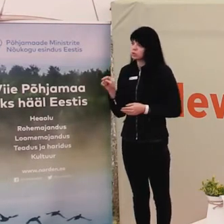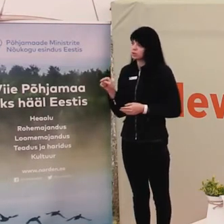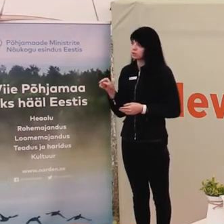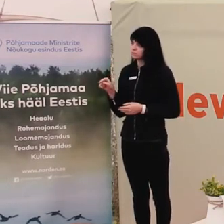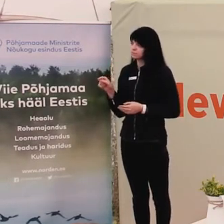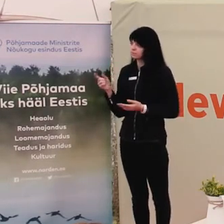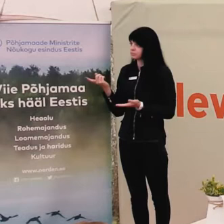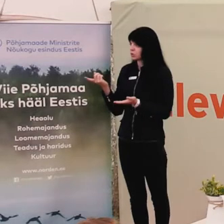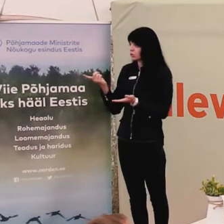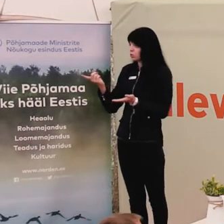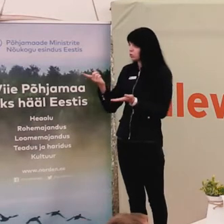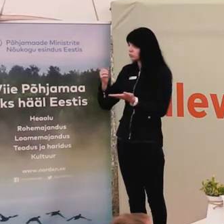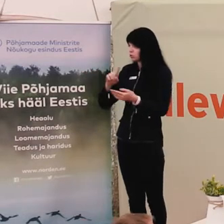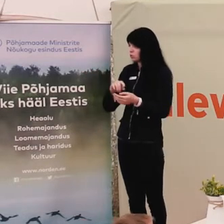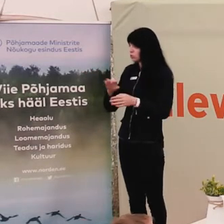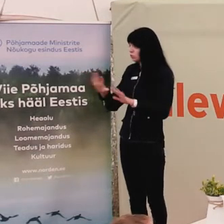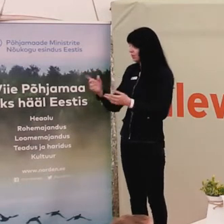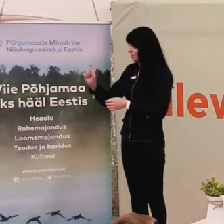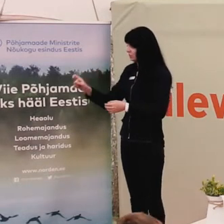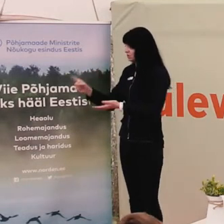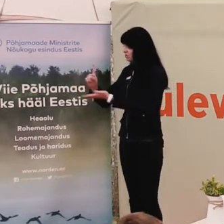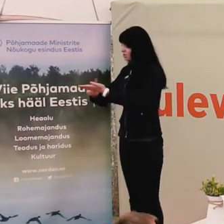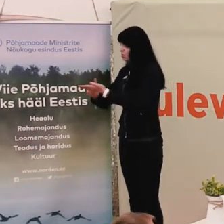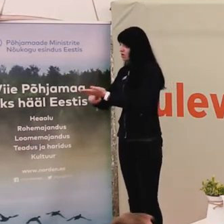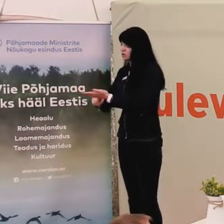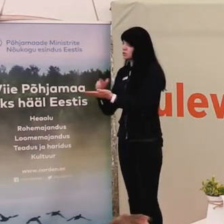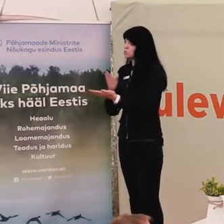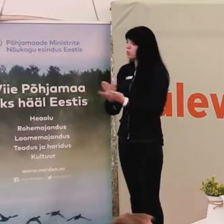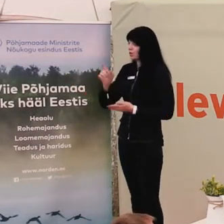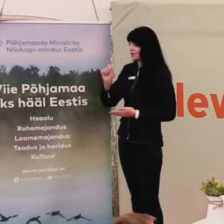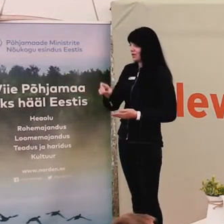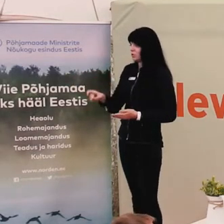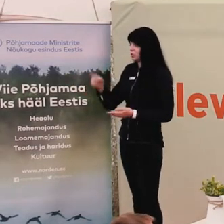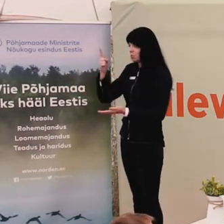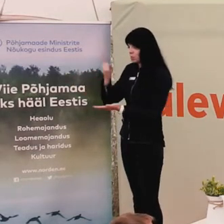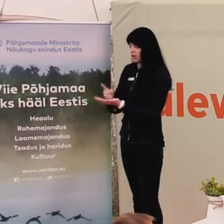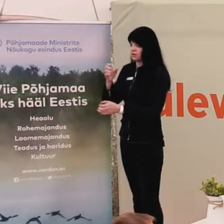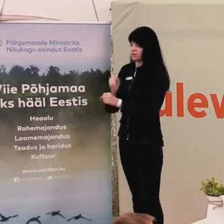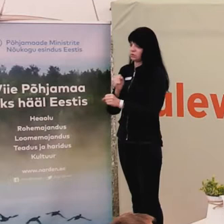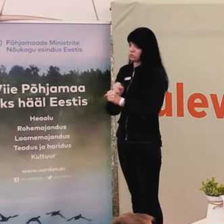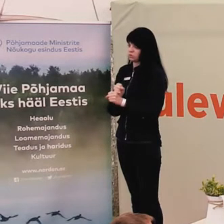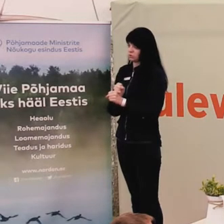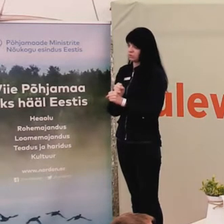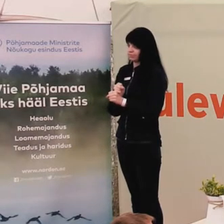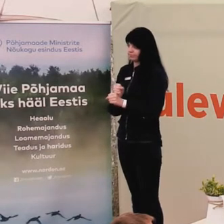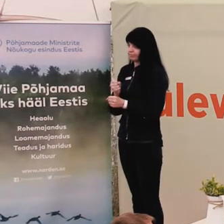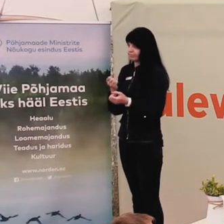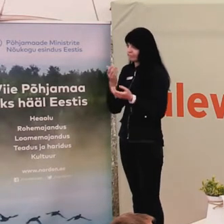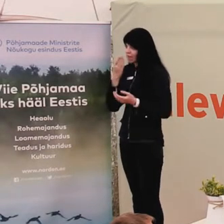and demands they get from their electorate, and we are the electorate. So this is basically up to us